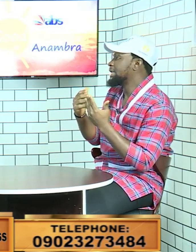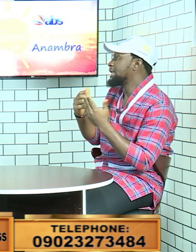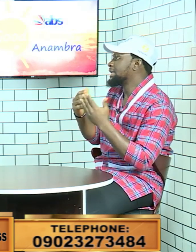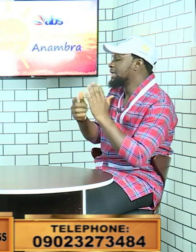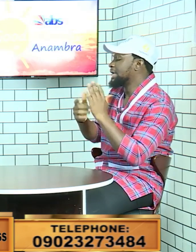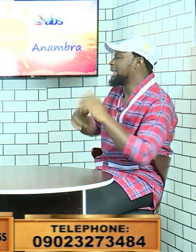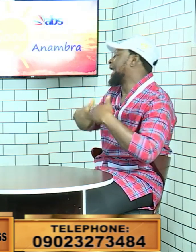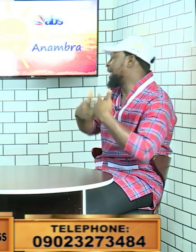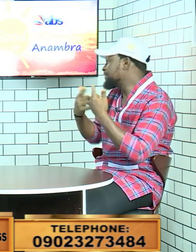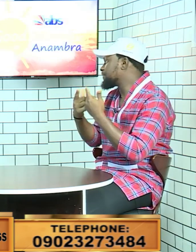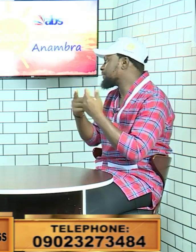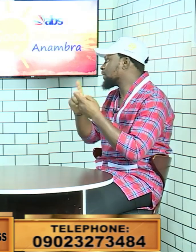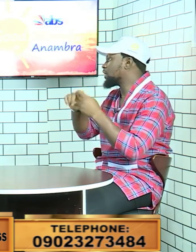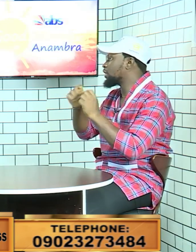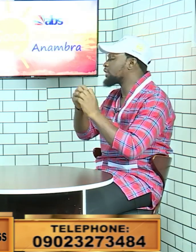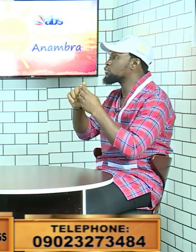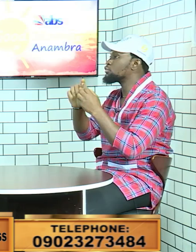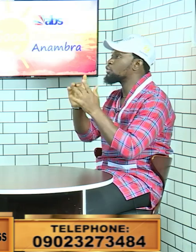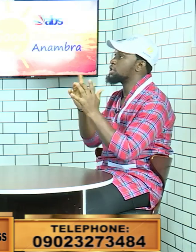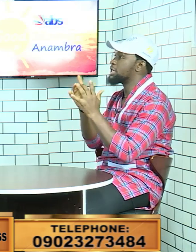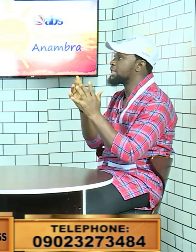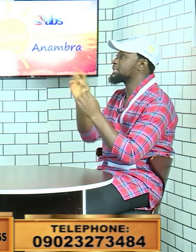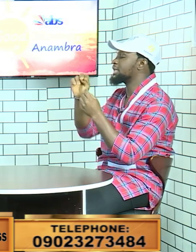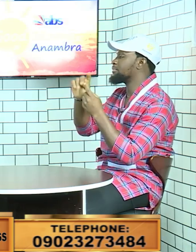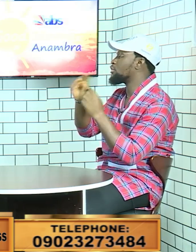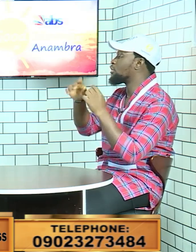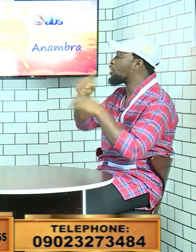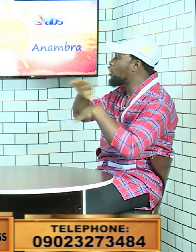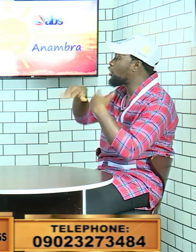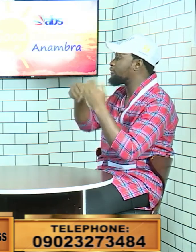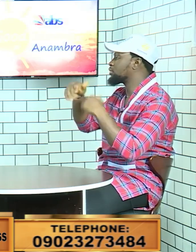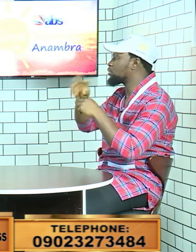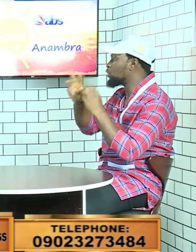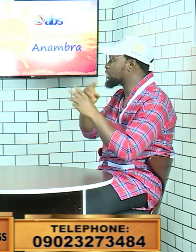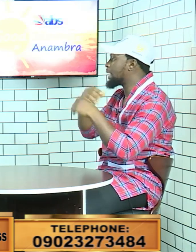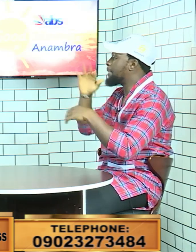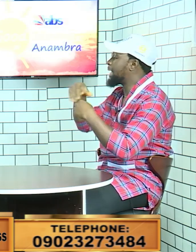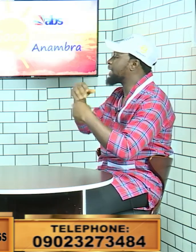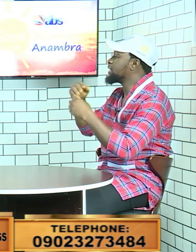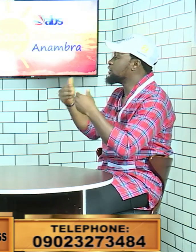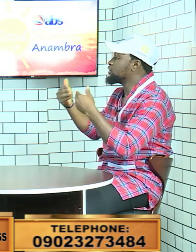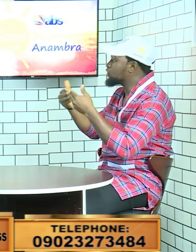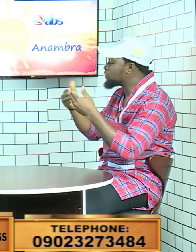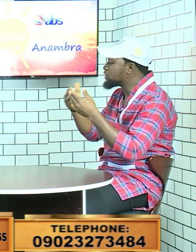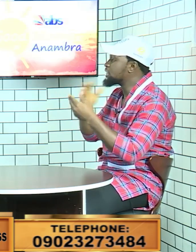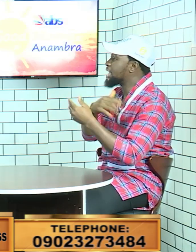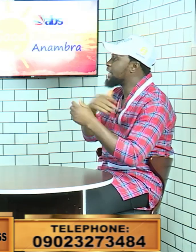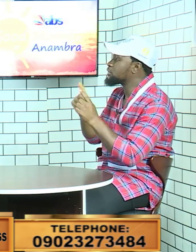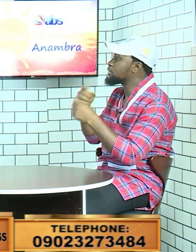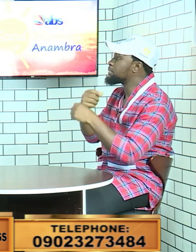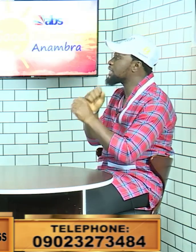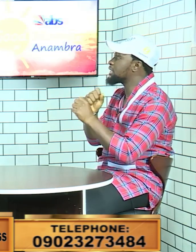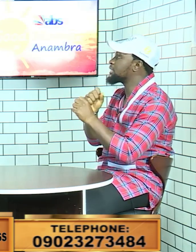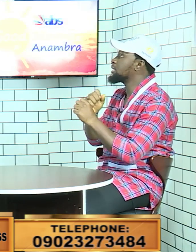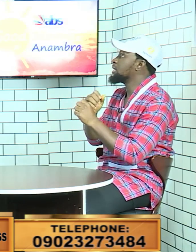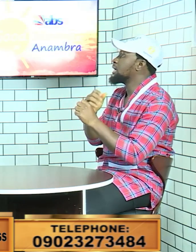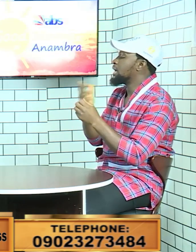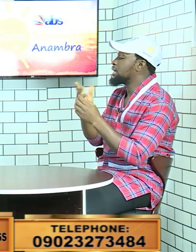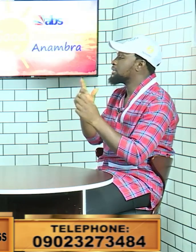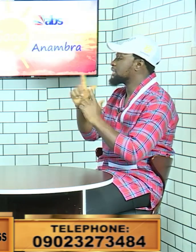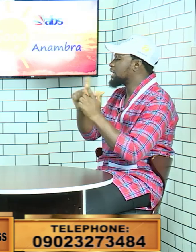their life in order to connect them all over the world by introducing and also